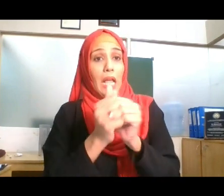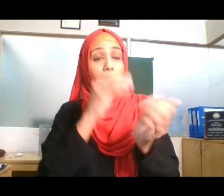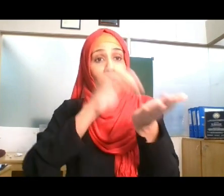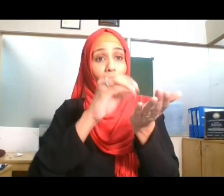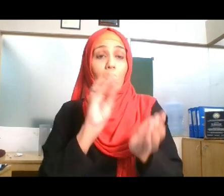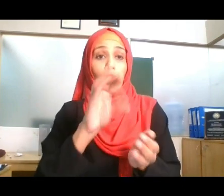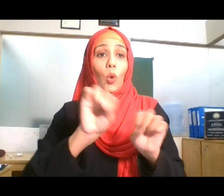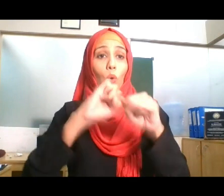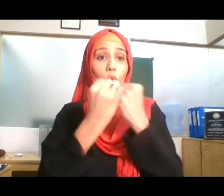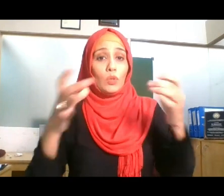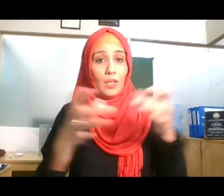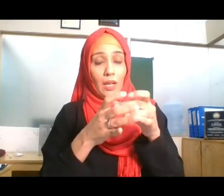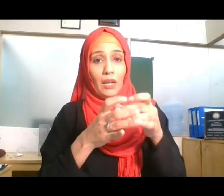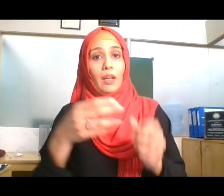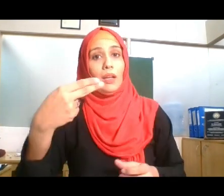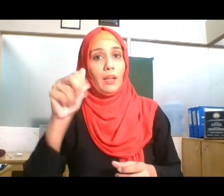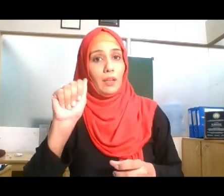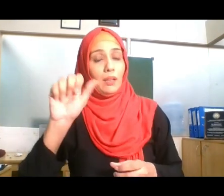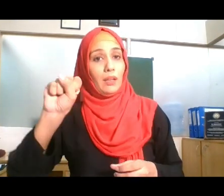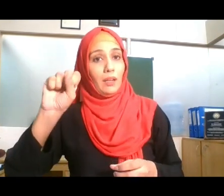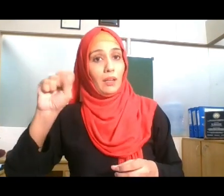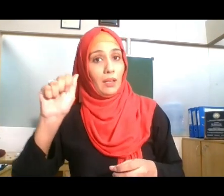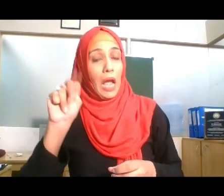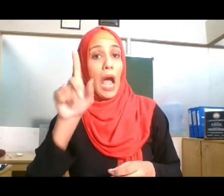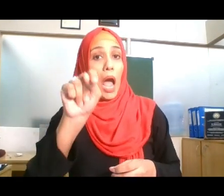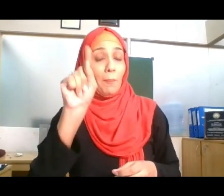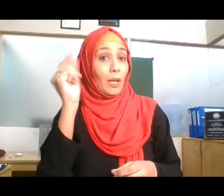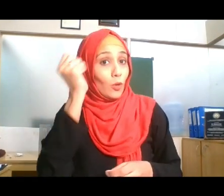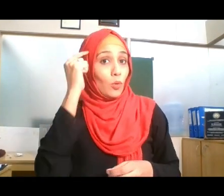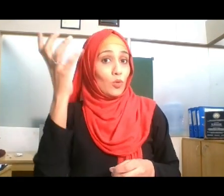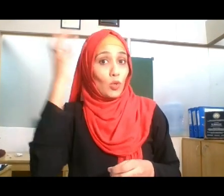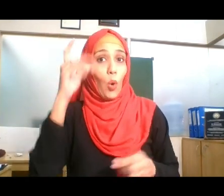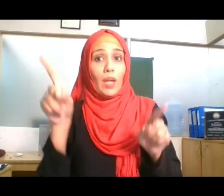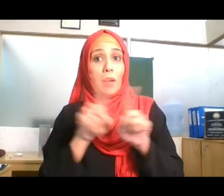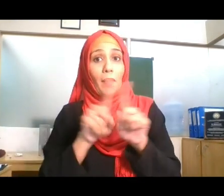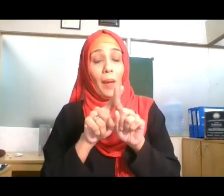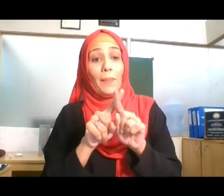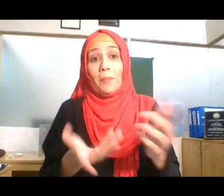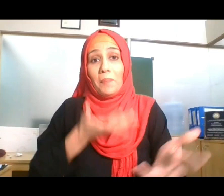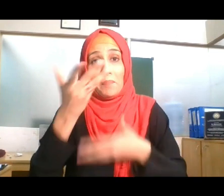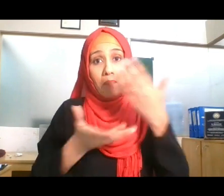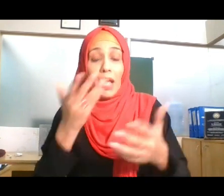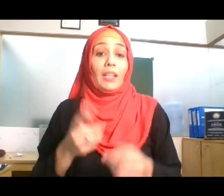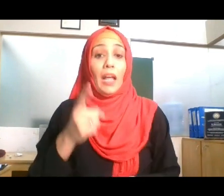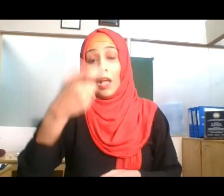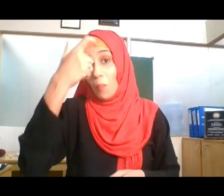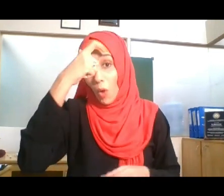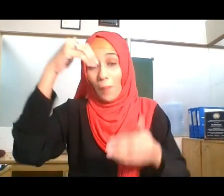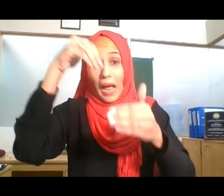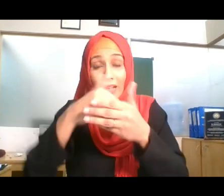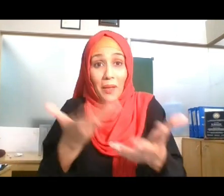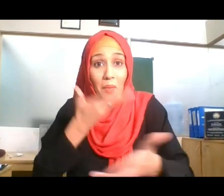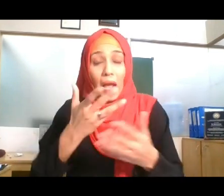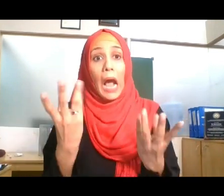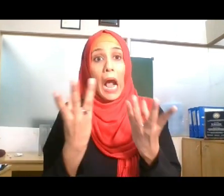And Hassan clearly illustrated that with his story and the struggles he went through and the challenges he had to overcome. And if